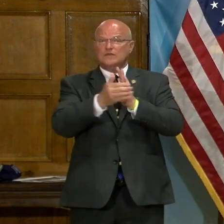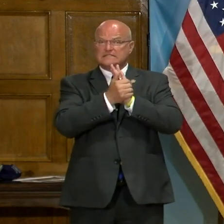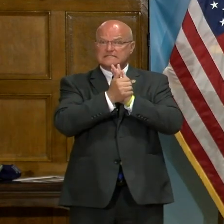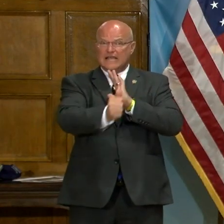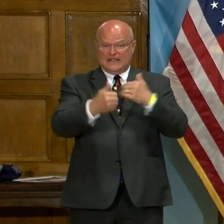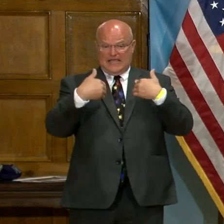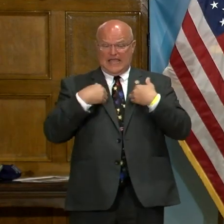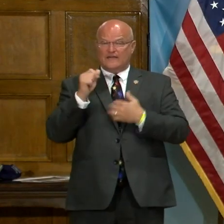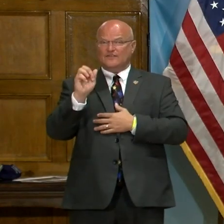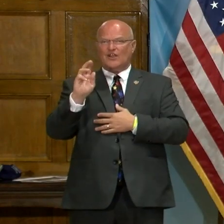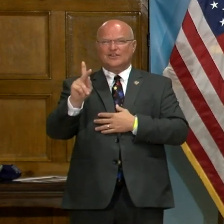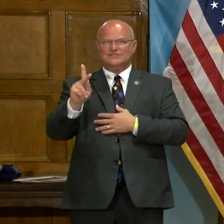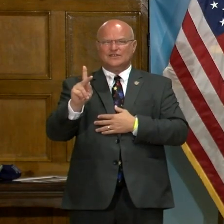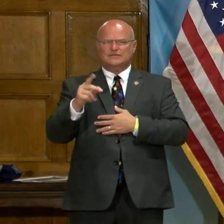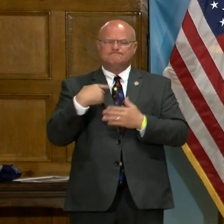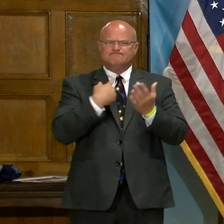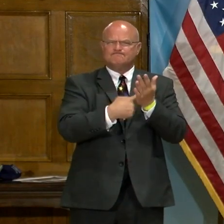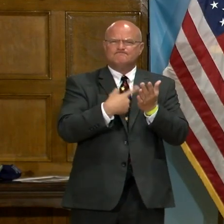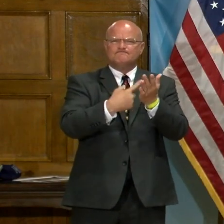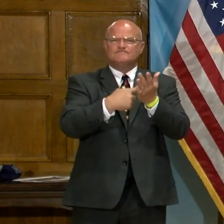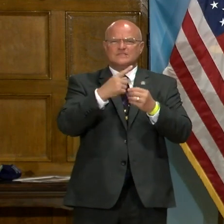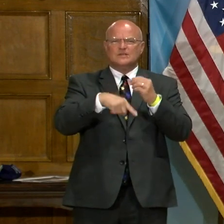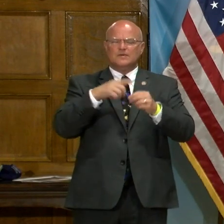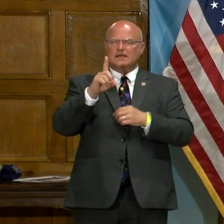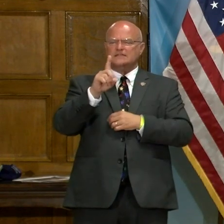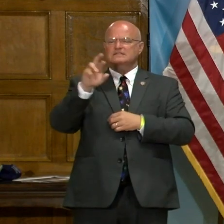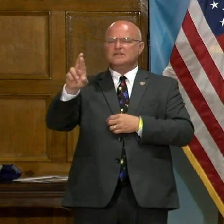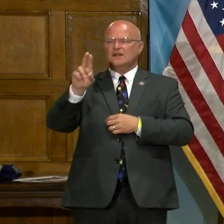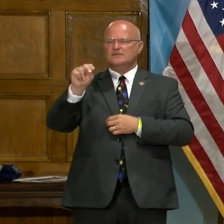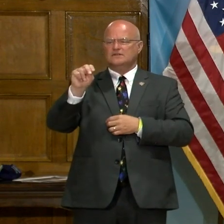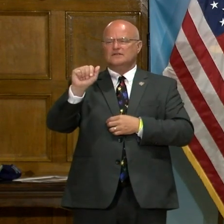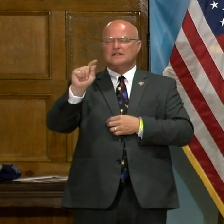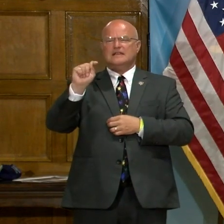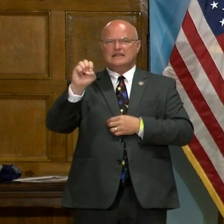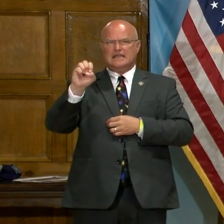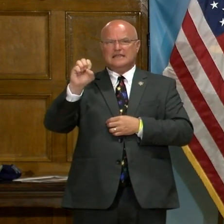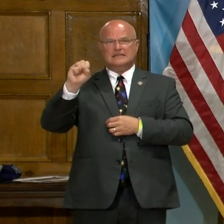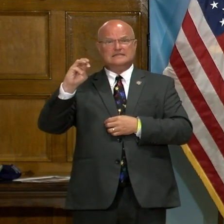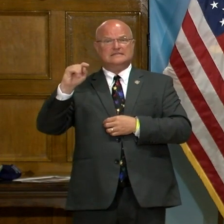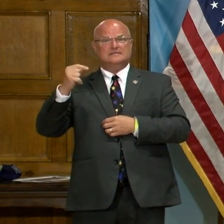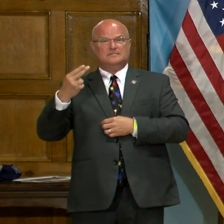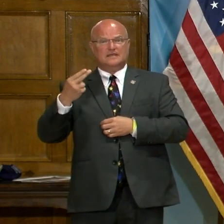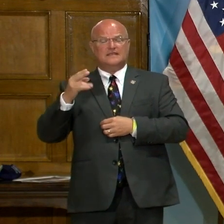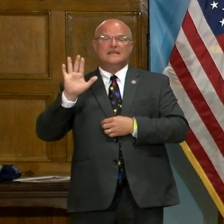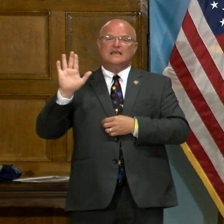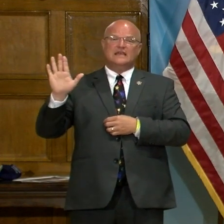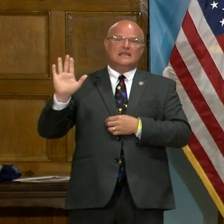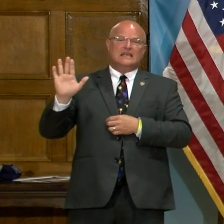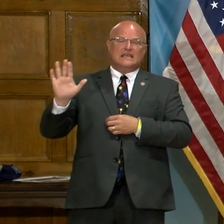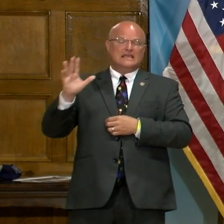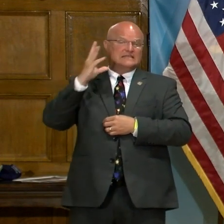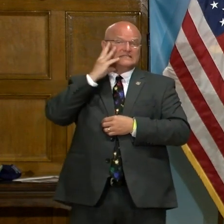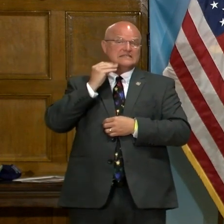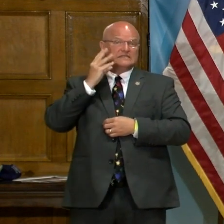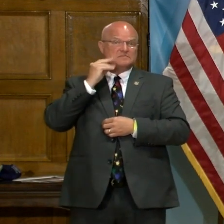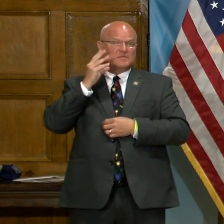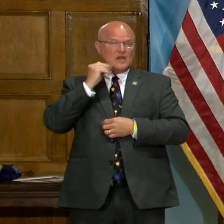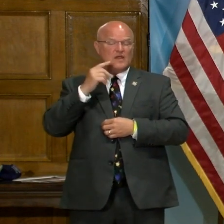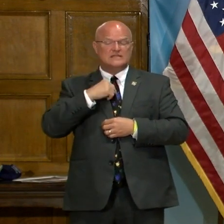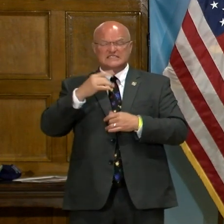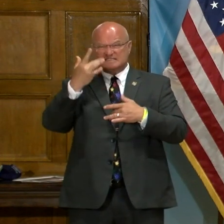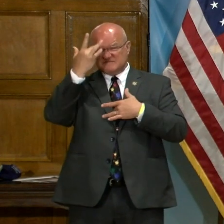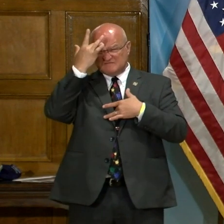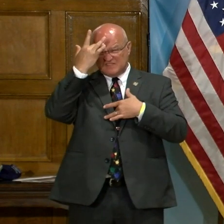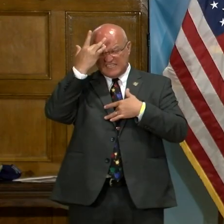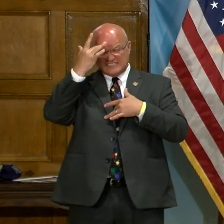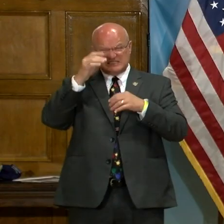that we have in Arkansas. I've talked about Dr. Nate Smith and his capacity and his experience in